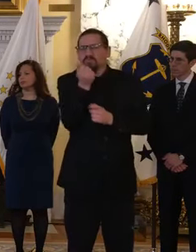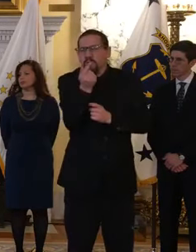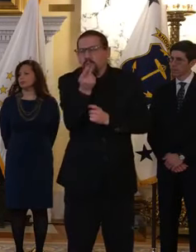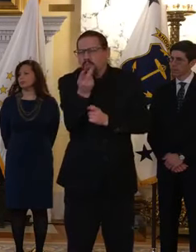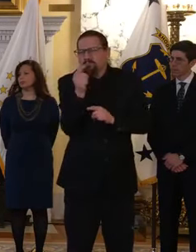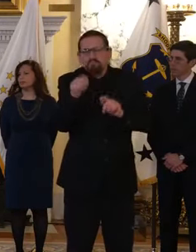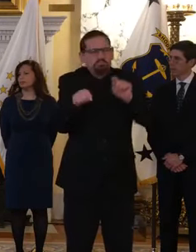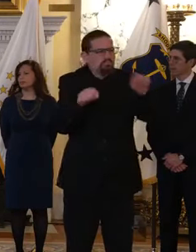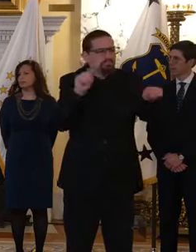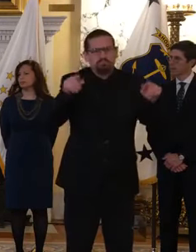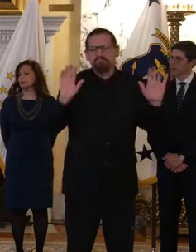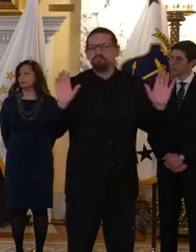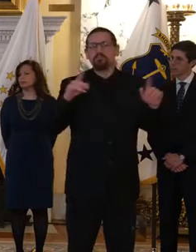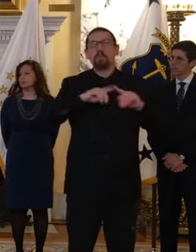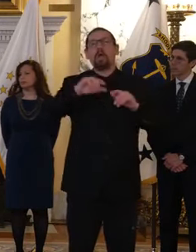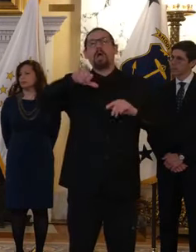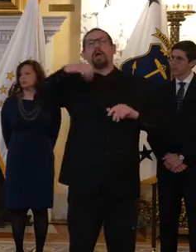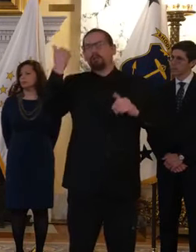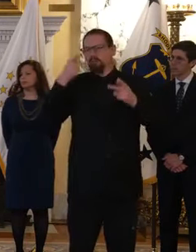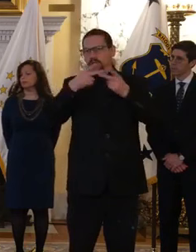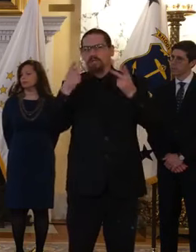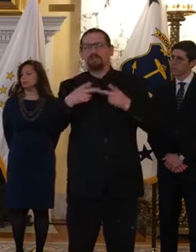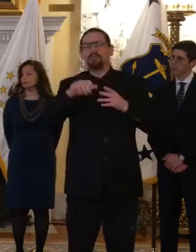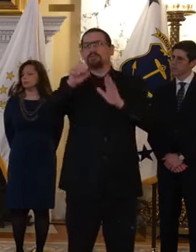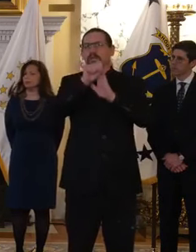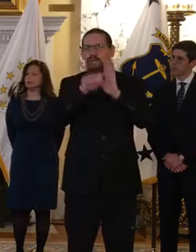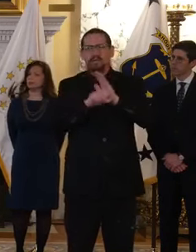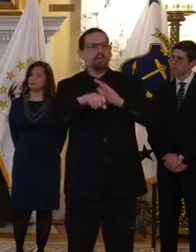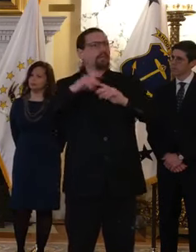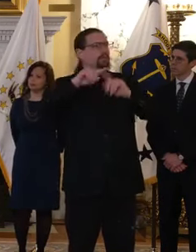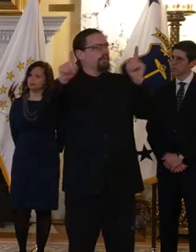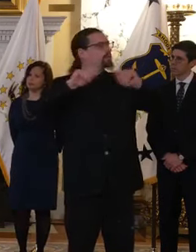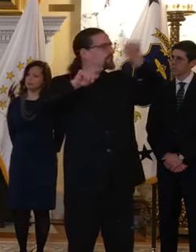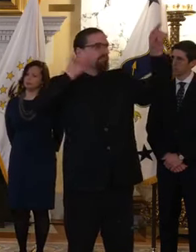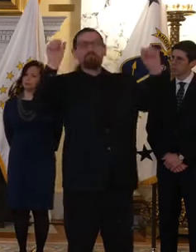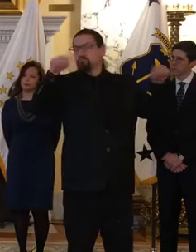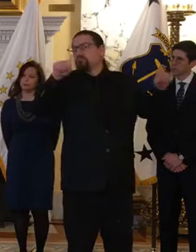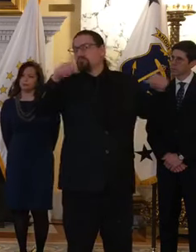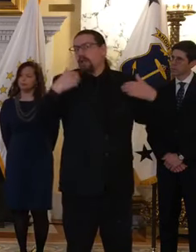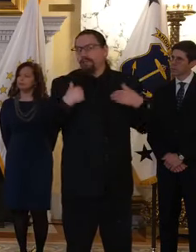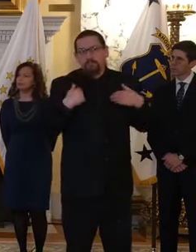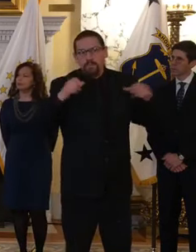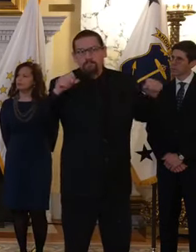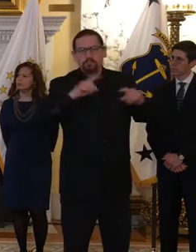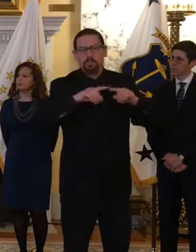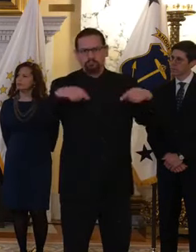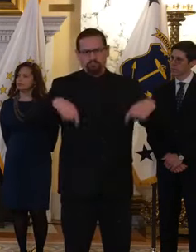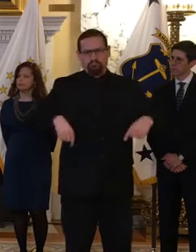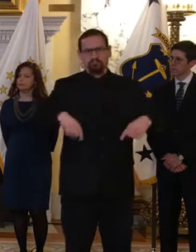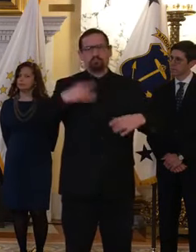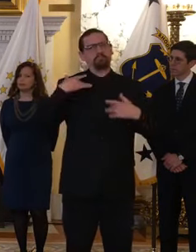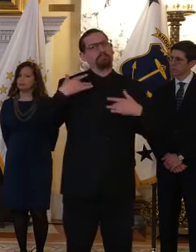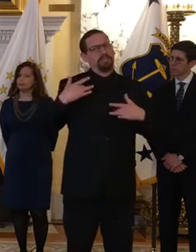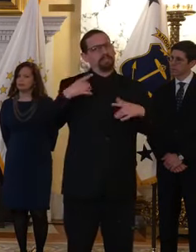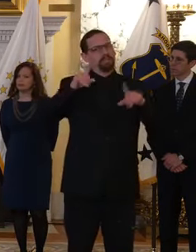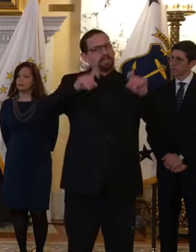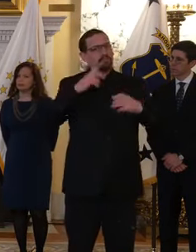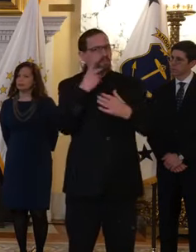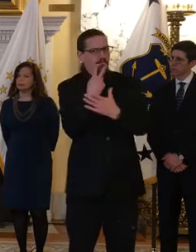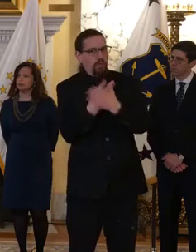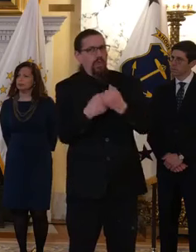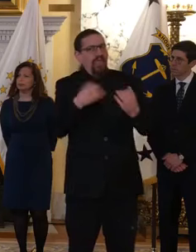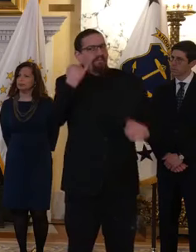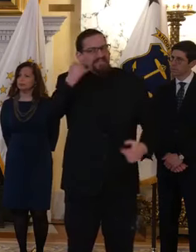that you can only have one or the other. So being able to test for both is important. Overall, our